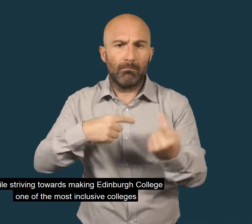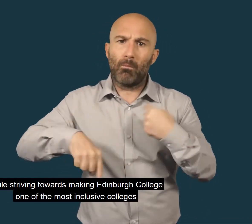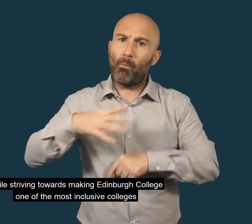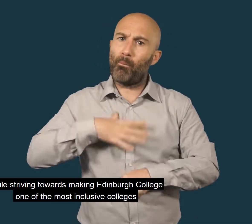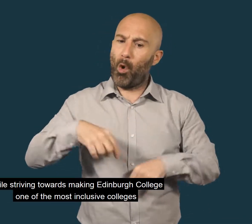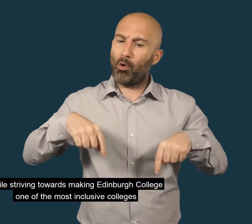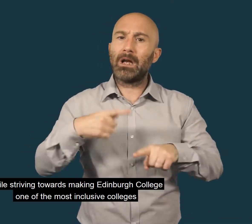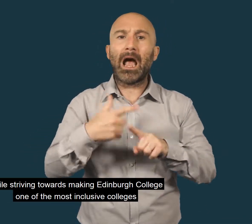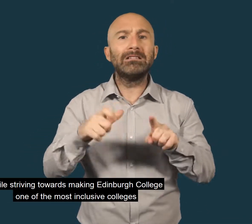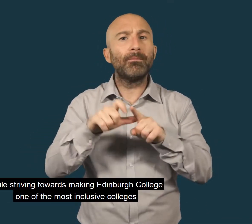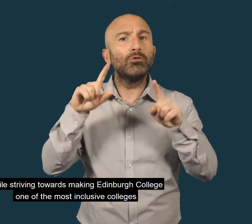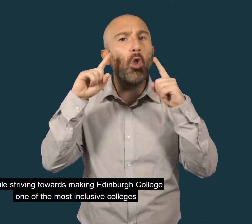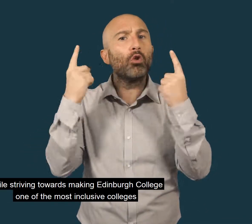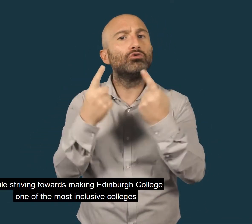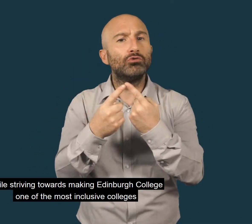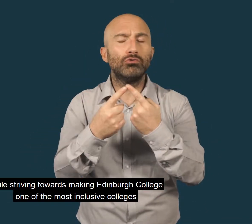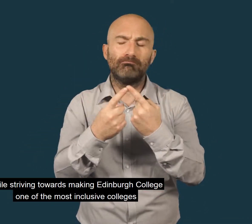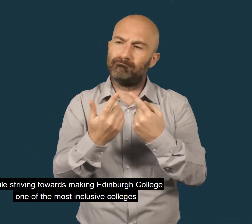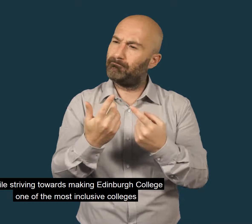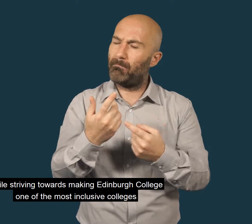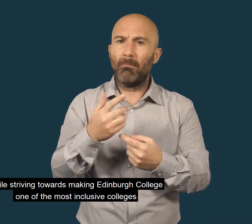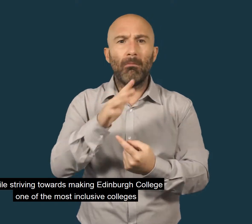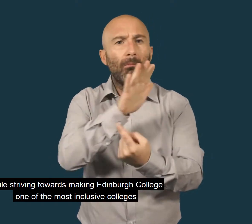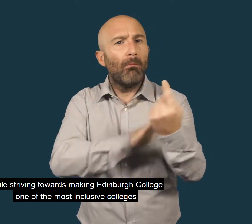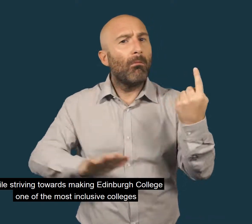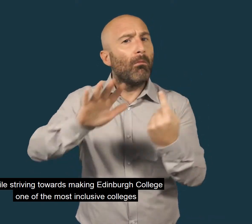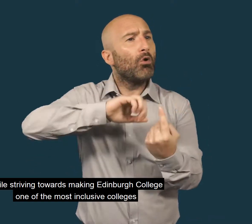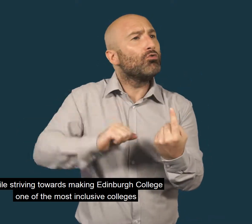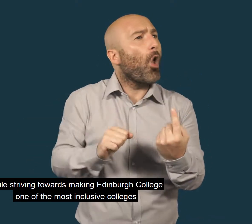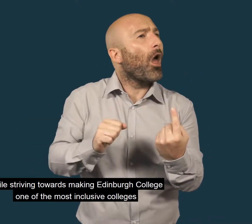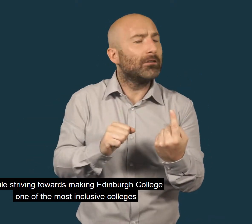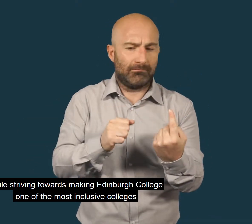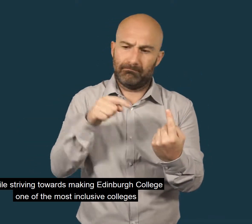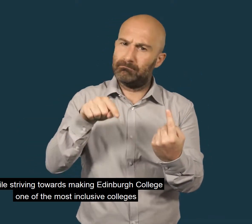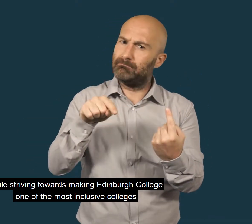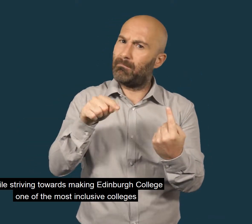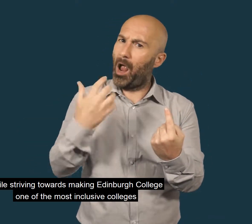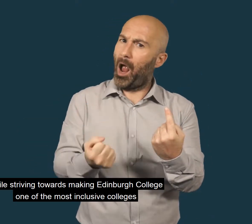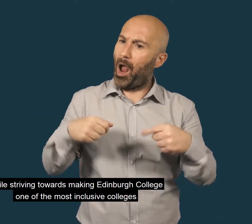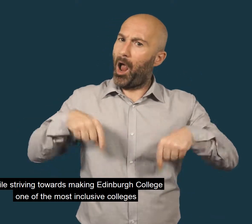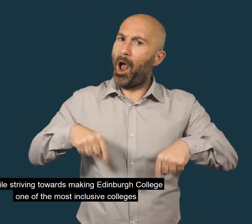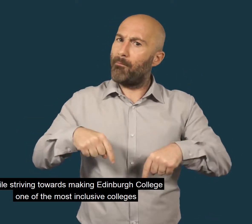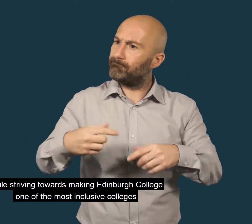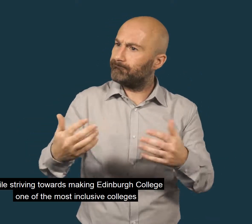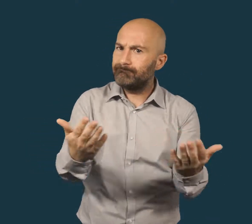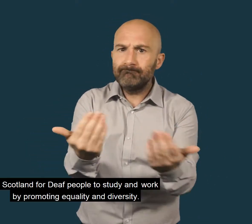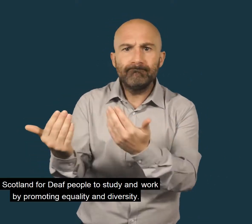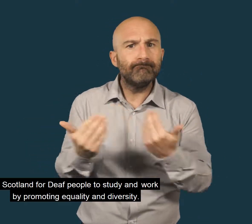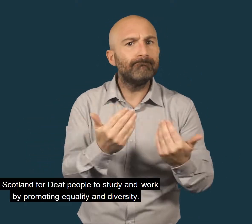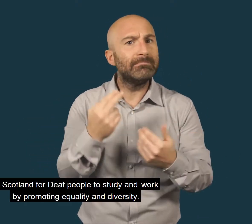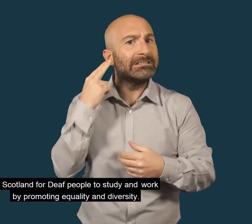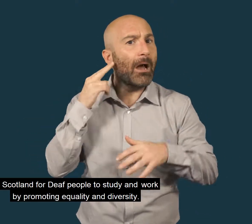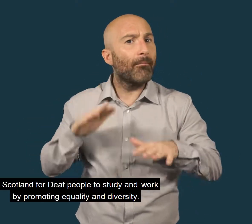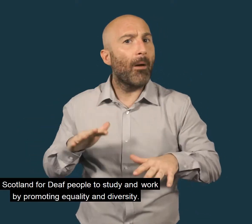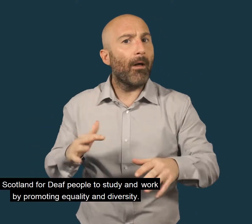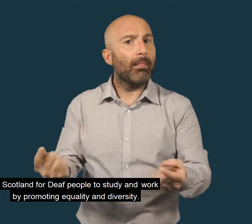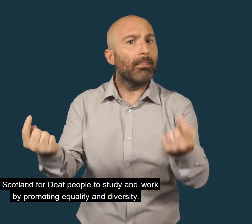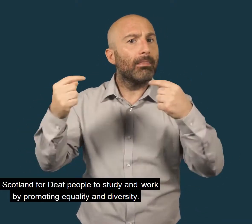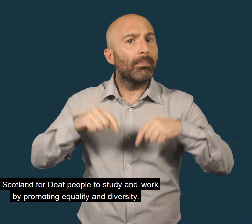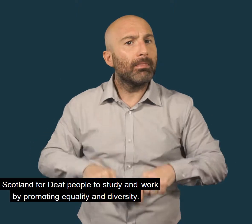striving towards making Edinburgh College one of the most inclusive colleges in Scotland for deaf people to study and